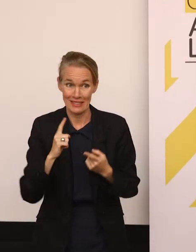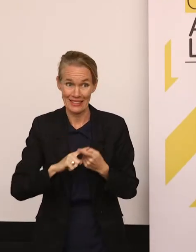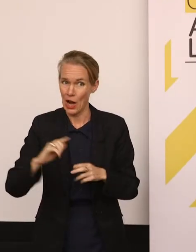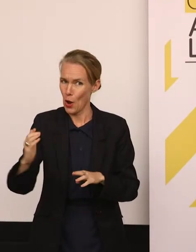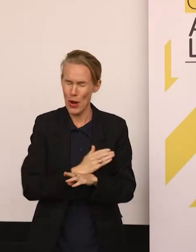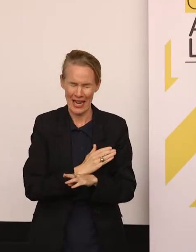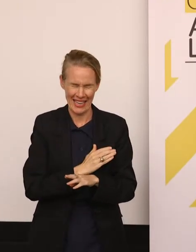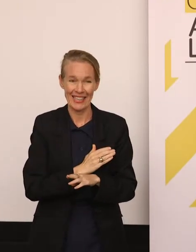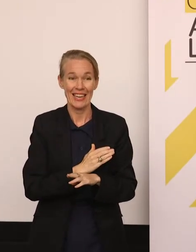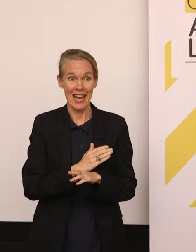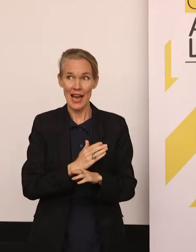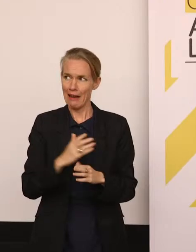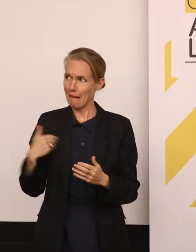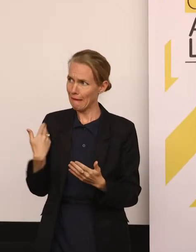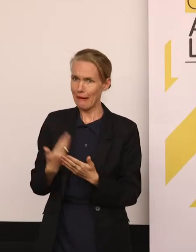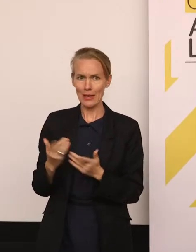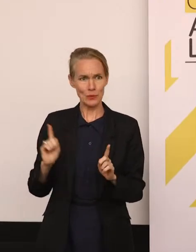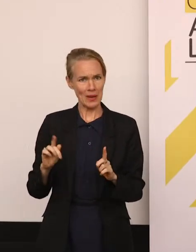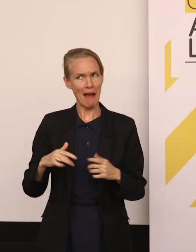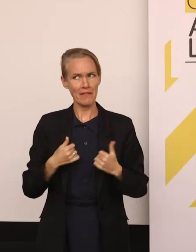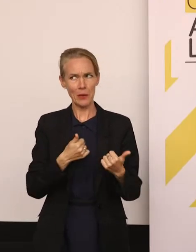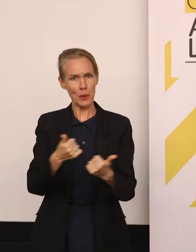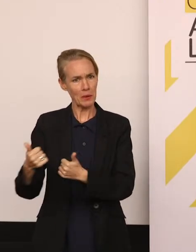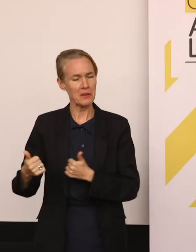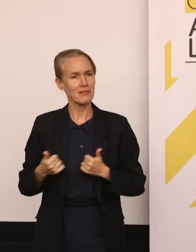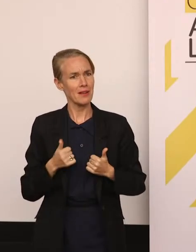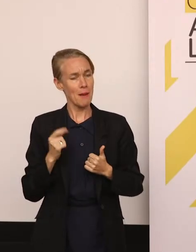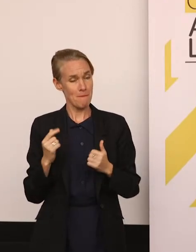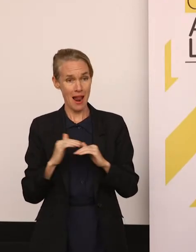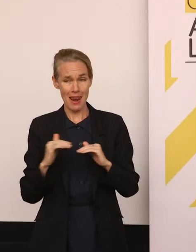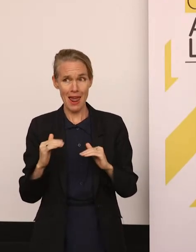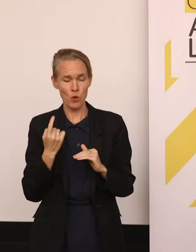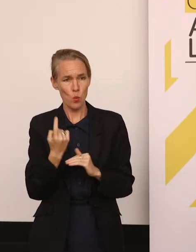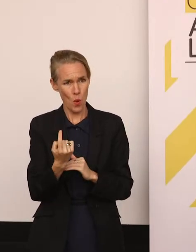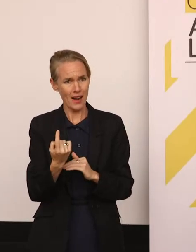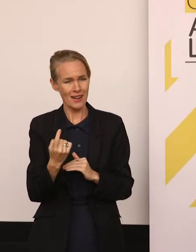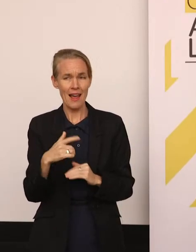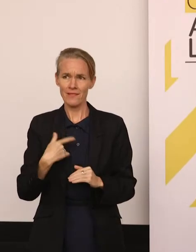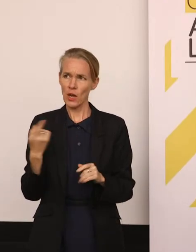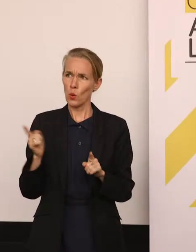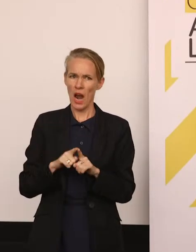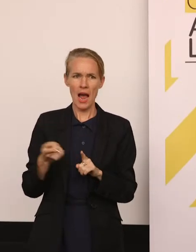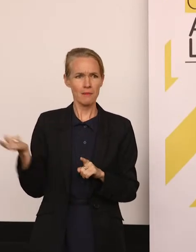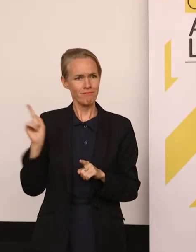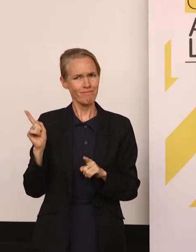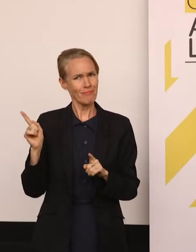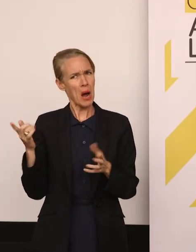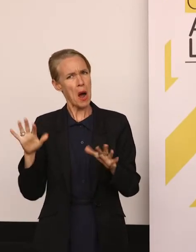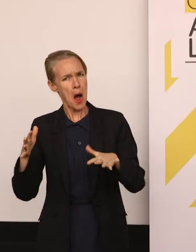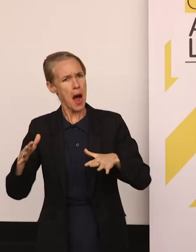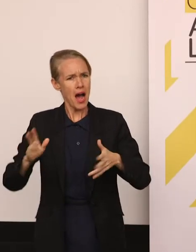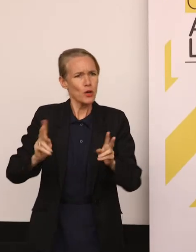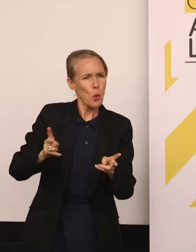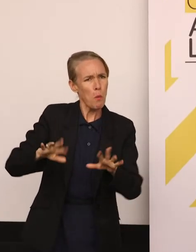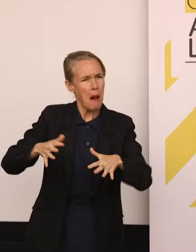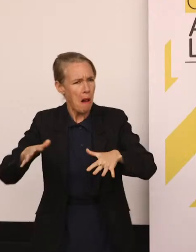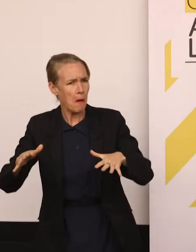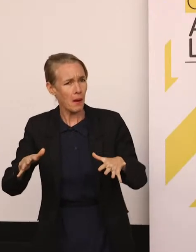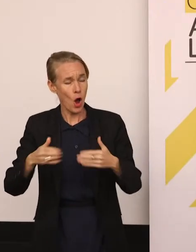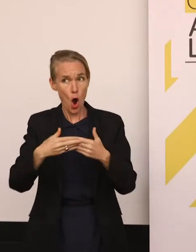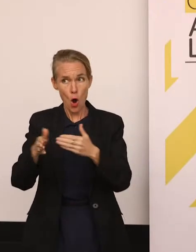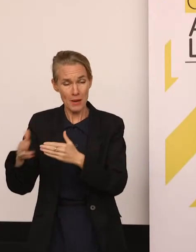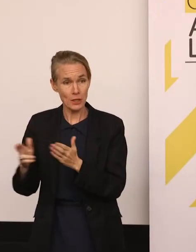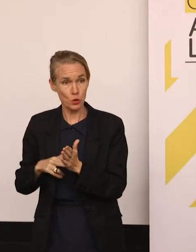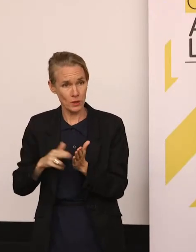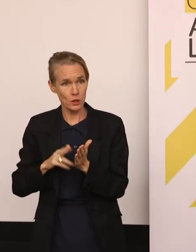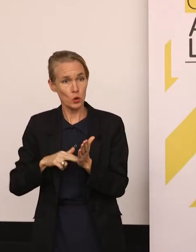clearly, the characteristics of level 1 are very much, we're essentially open for everything domestically with